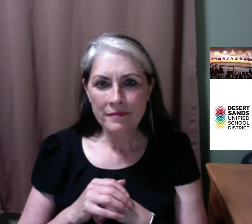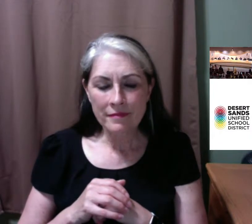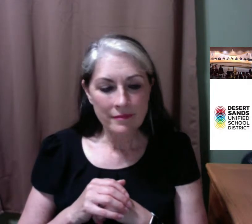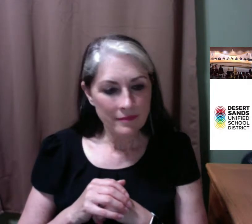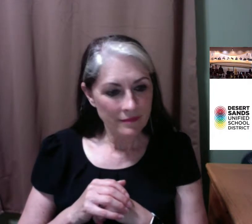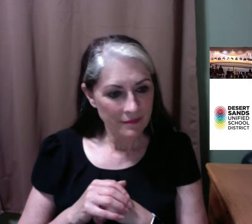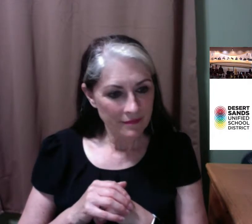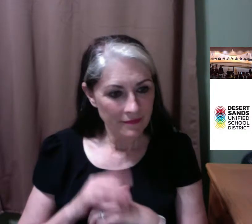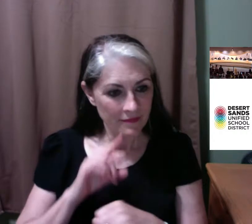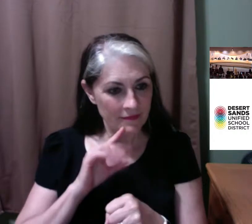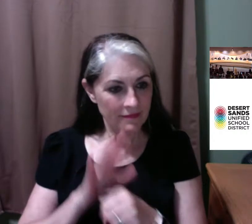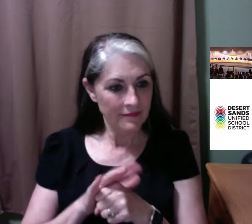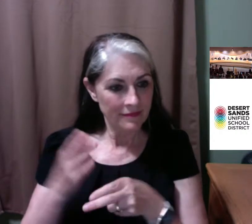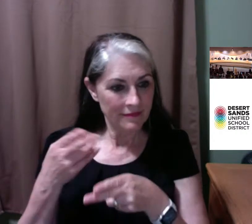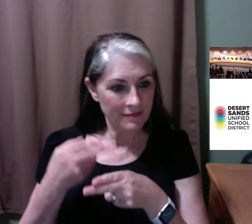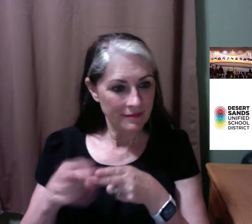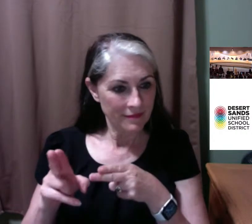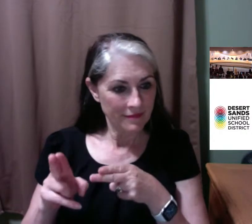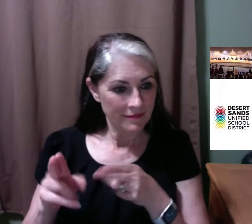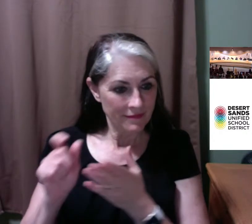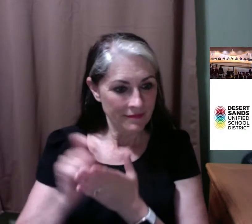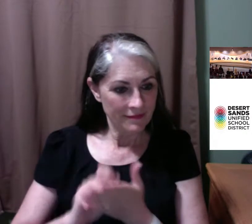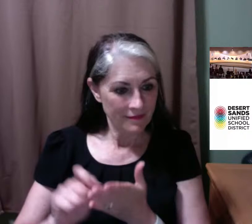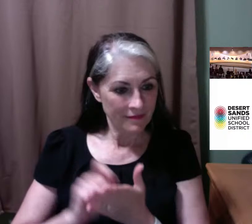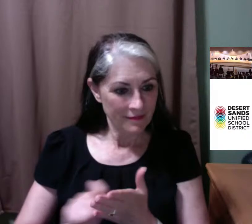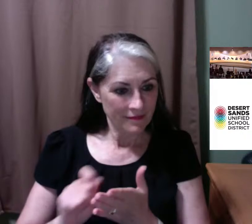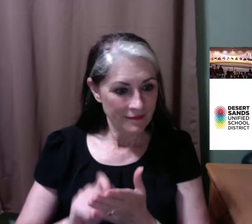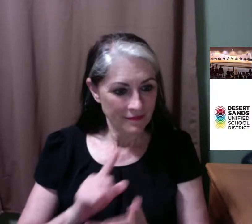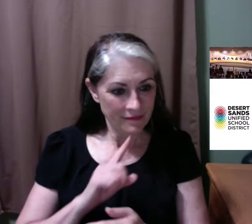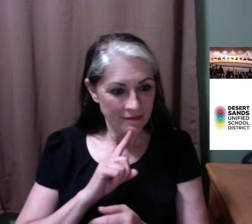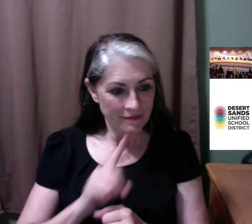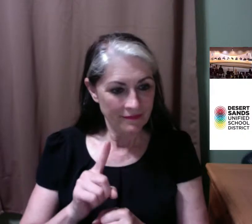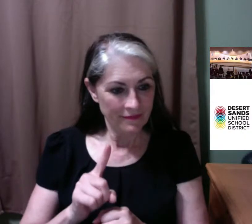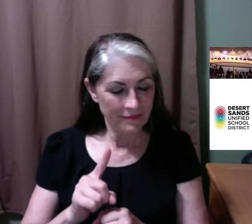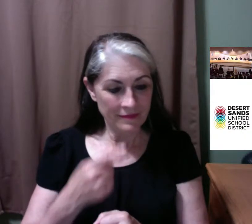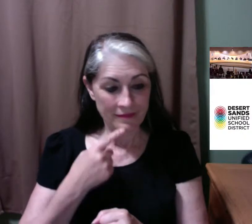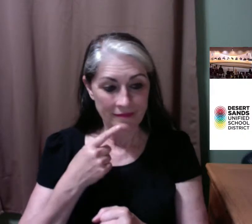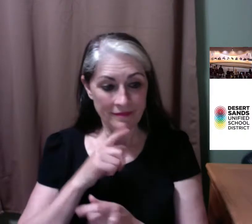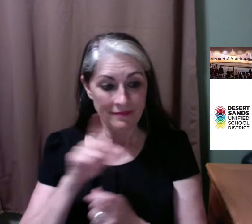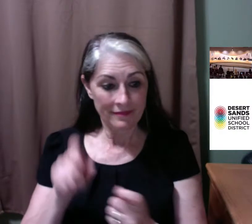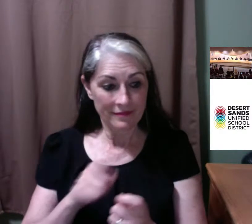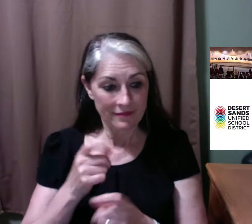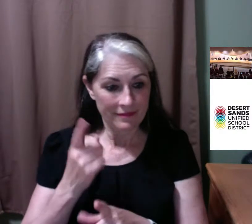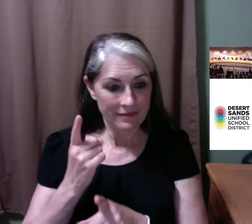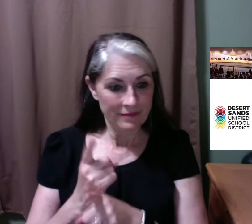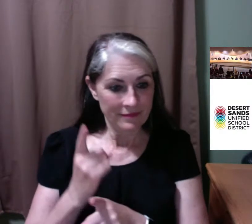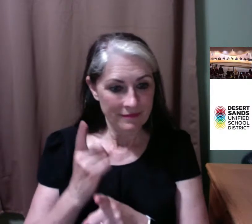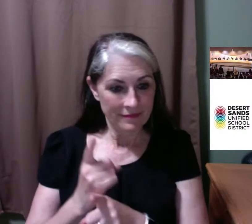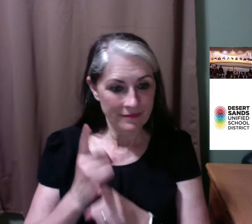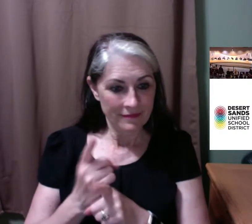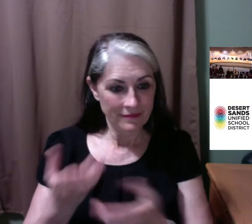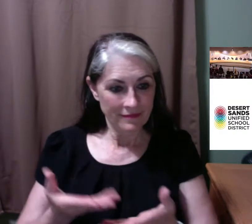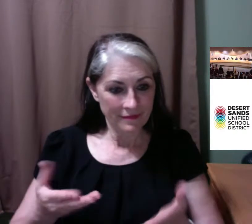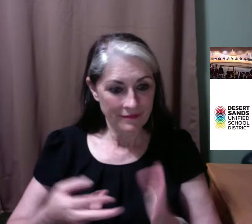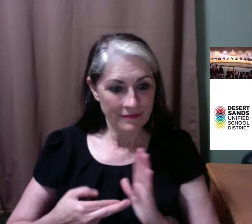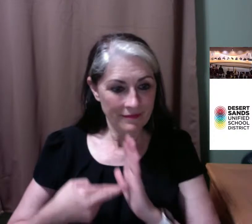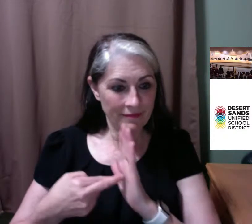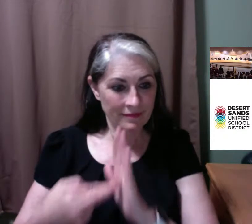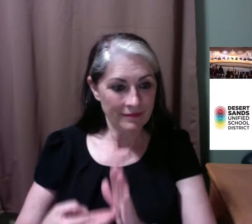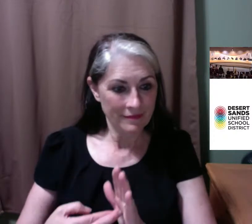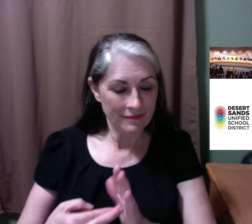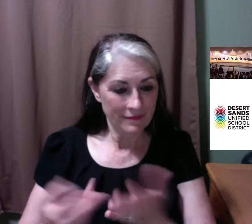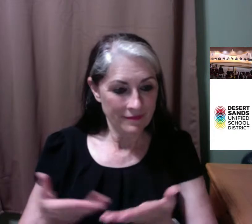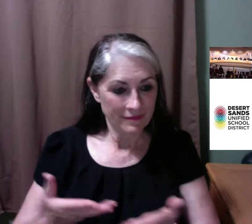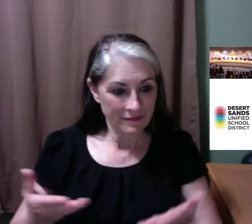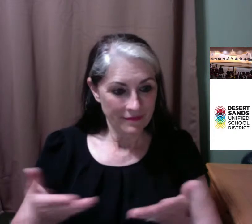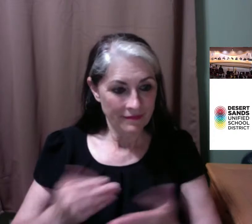And I promise to be brief. I even wrote it out because I want to make sure I say this exactly right. I'm here to represent and be here